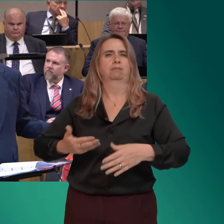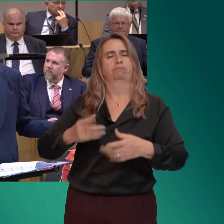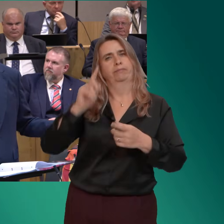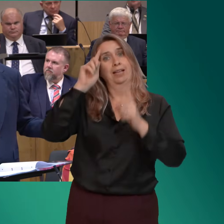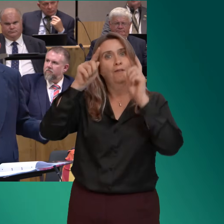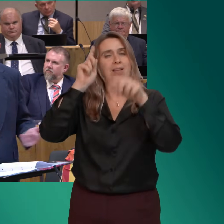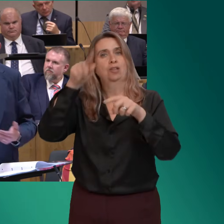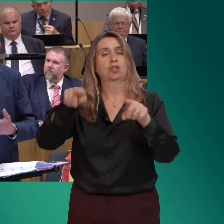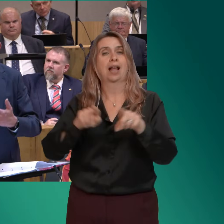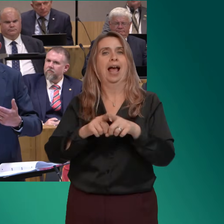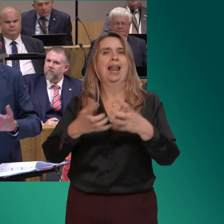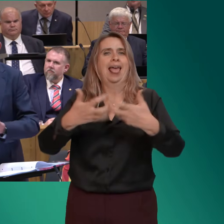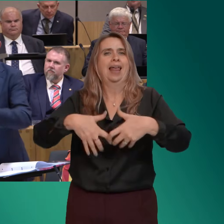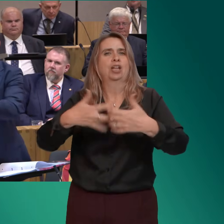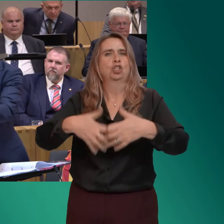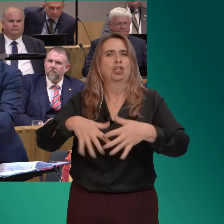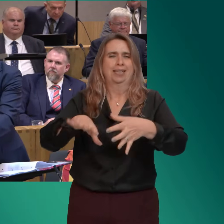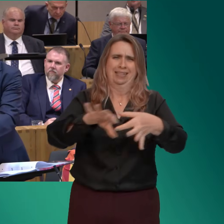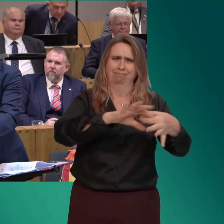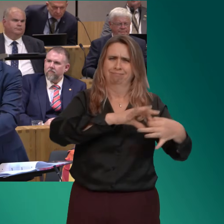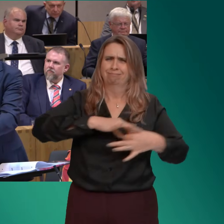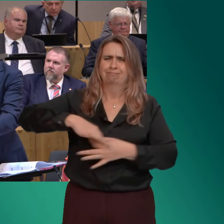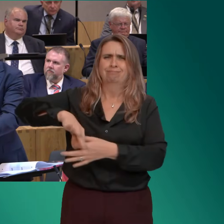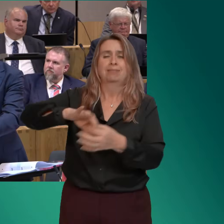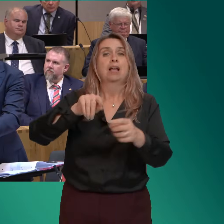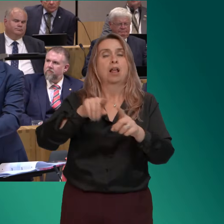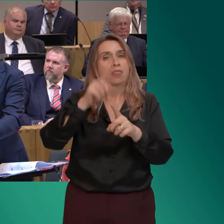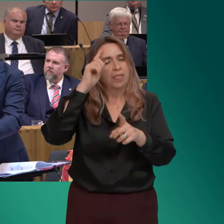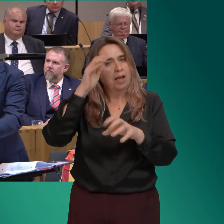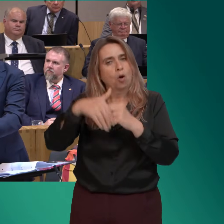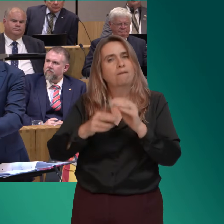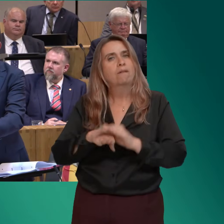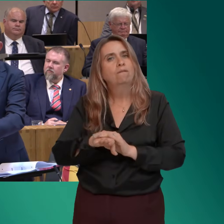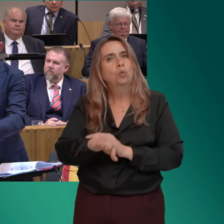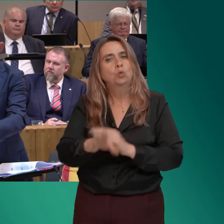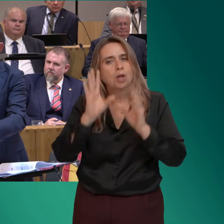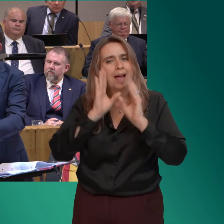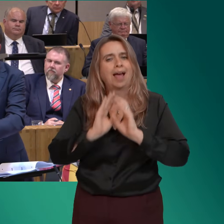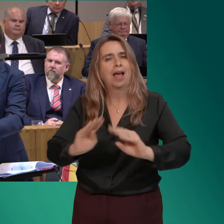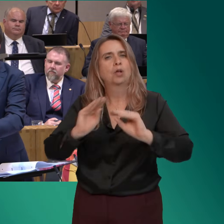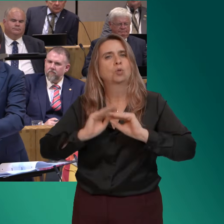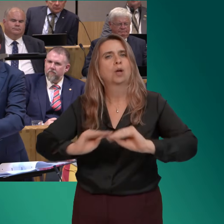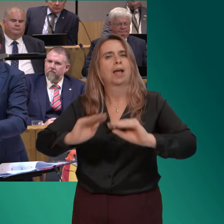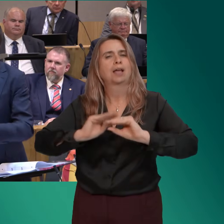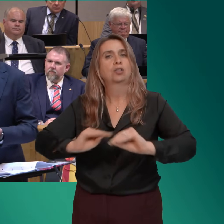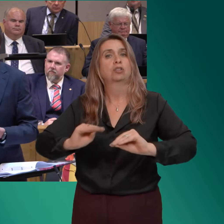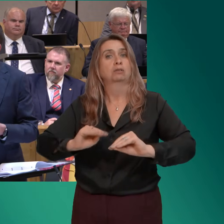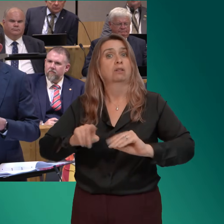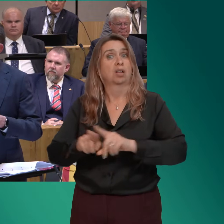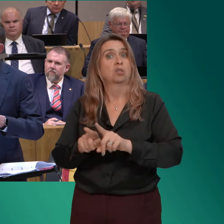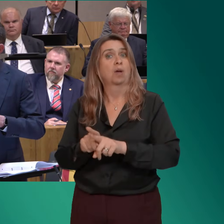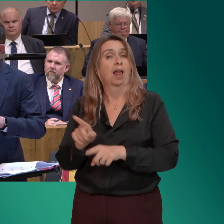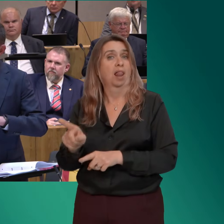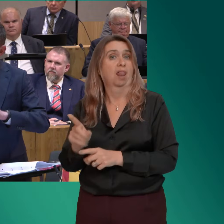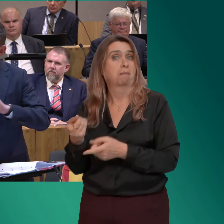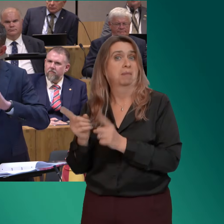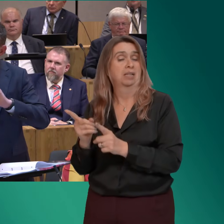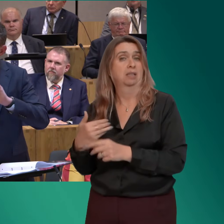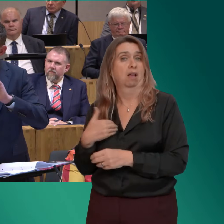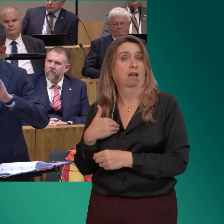Innovation and Energy. It's the way that we educate our young people through the Cabinet Minister for